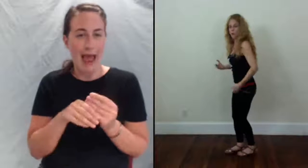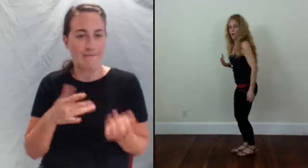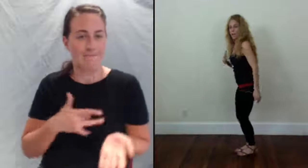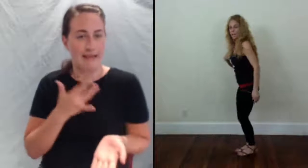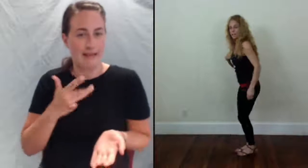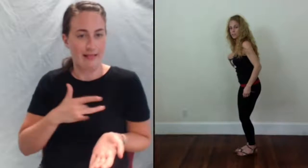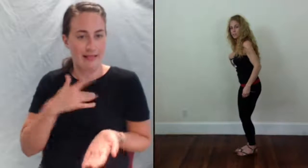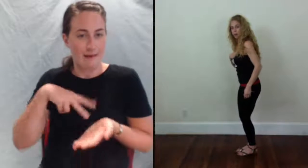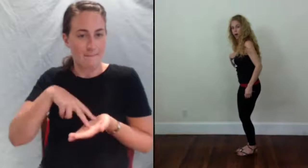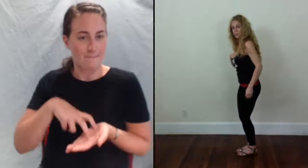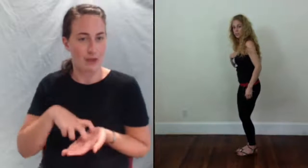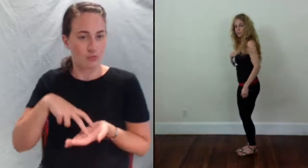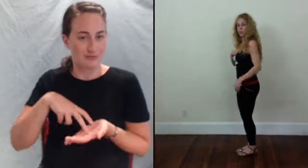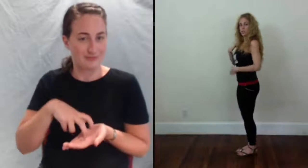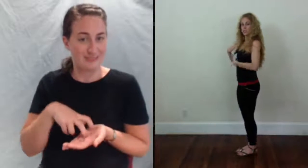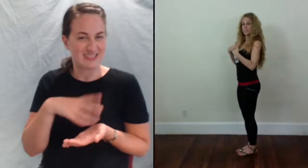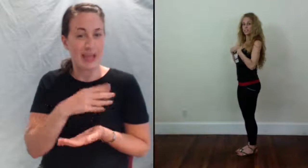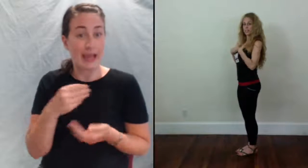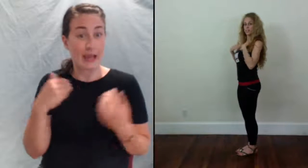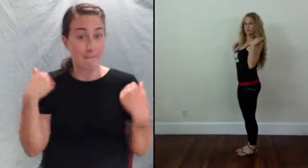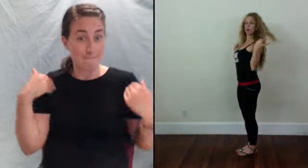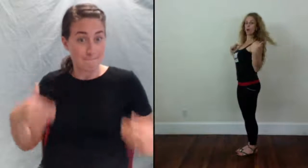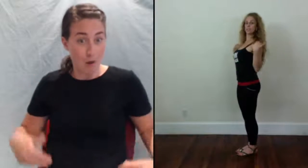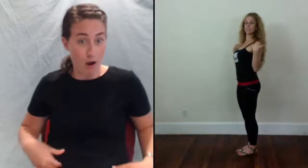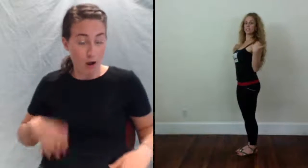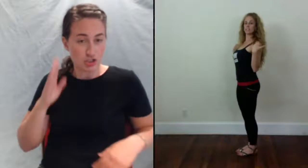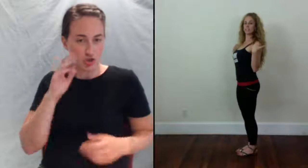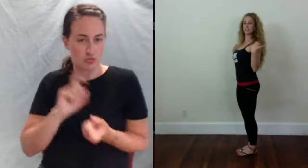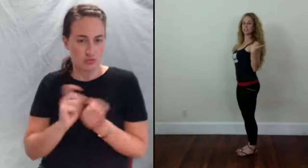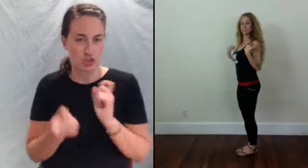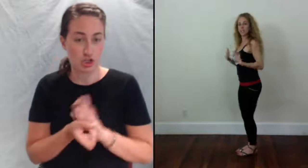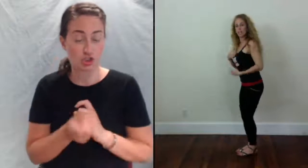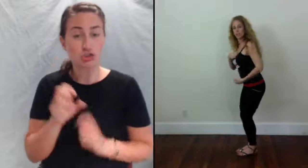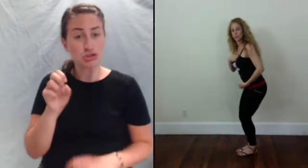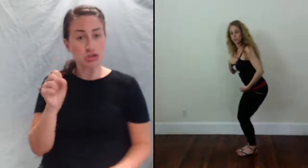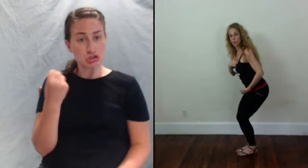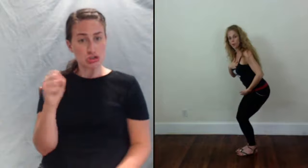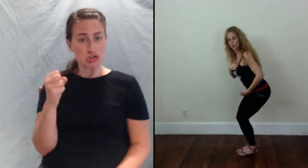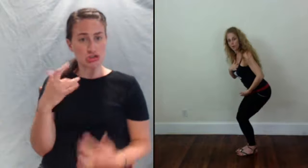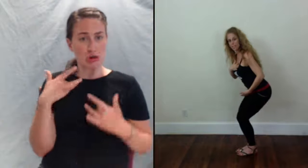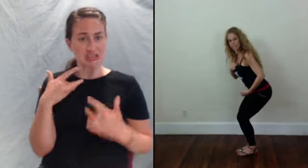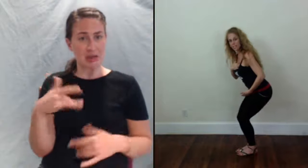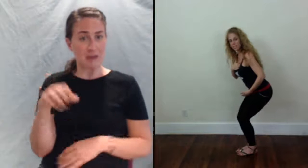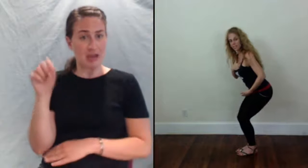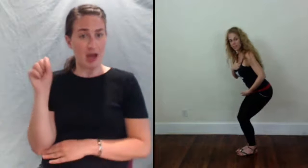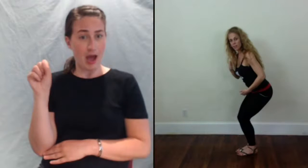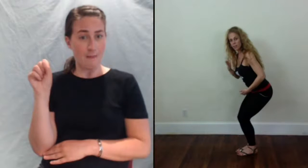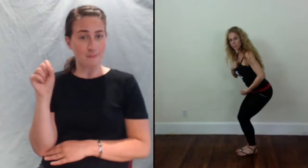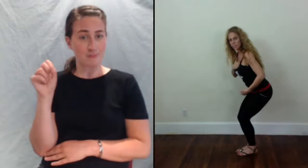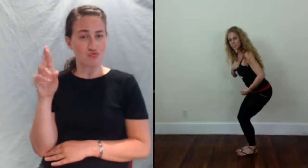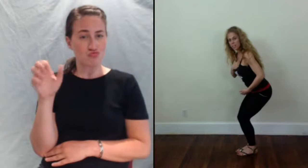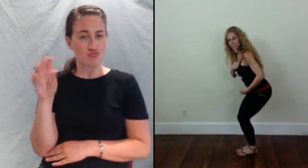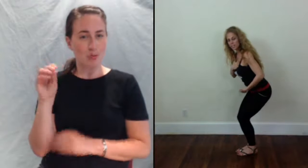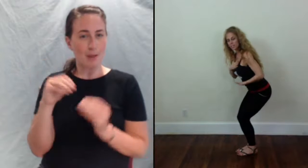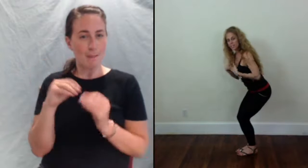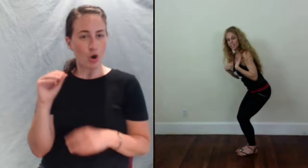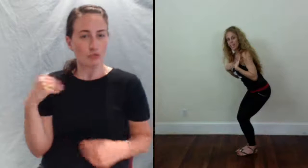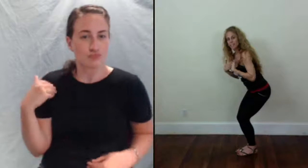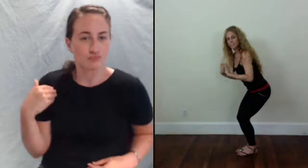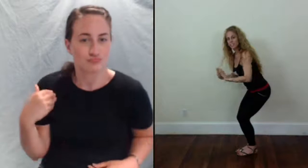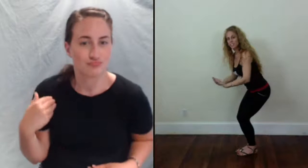to also add a different posture. So in salsa, we often dance here. In rumba, we're going to dance here.